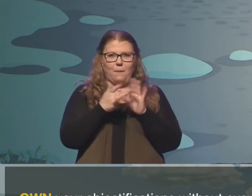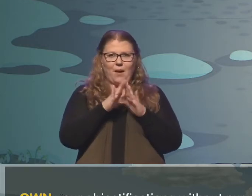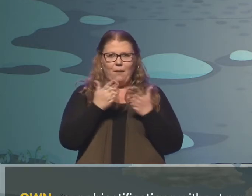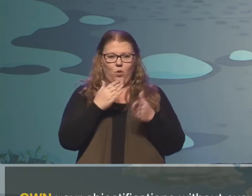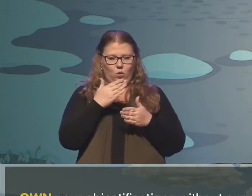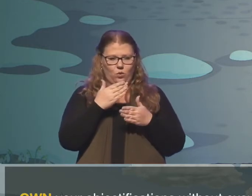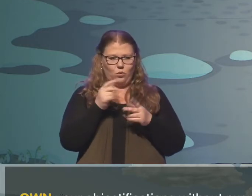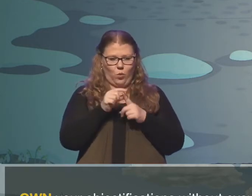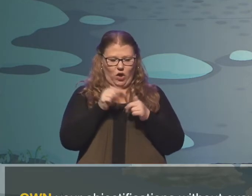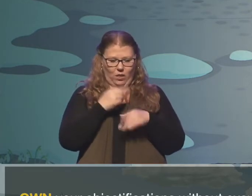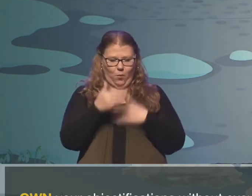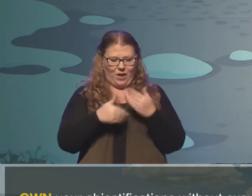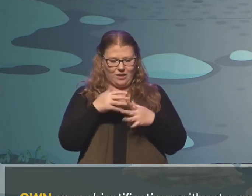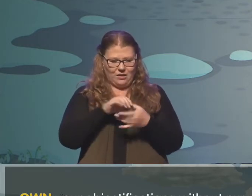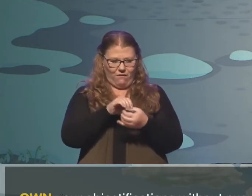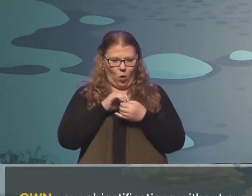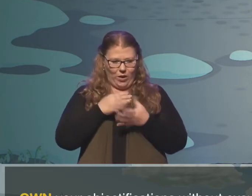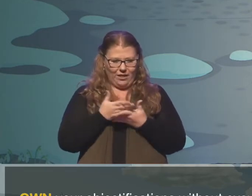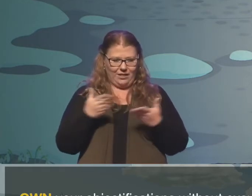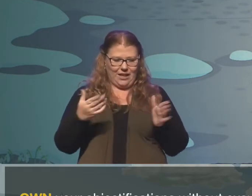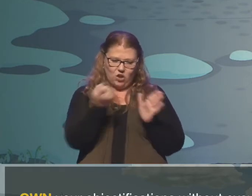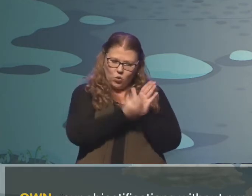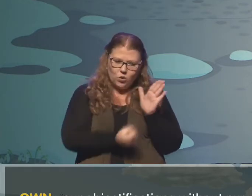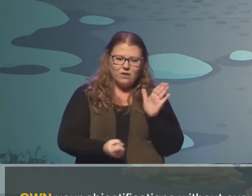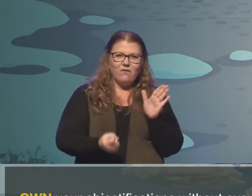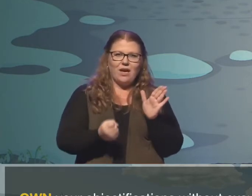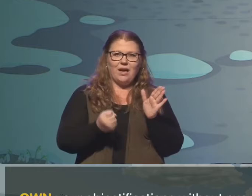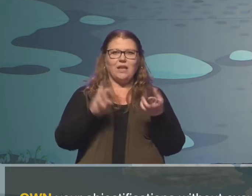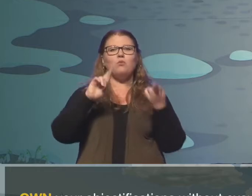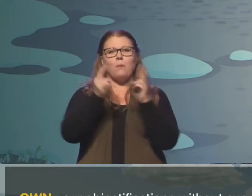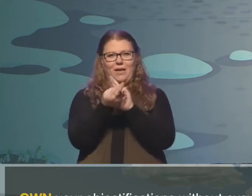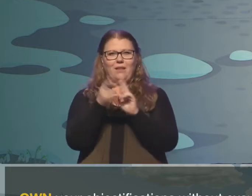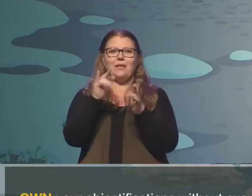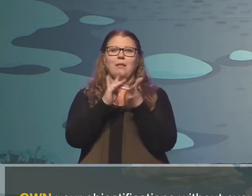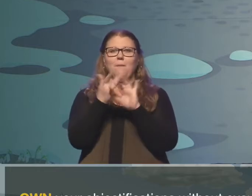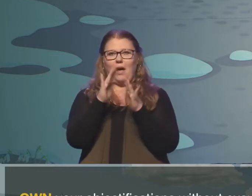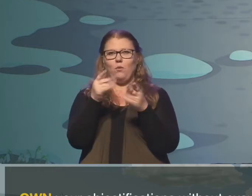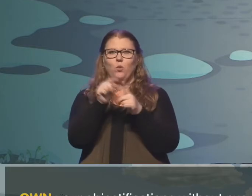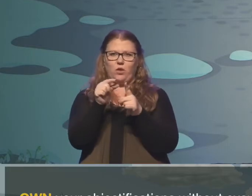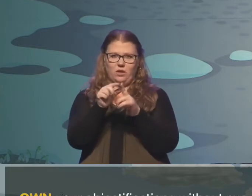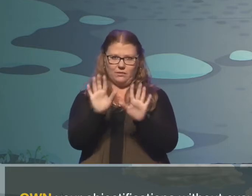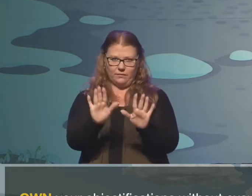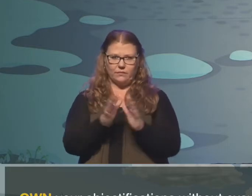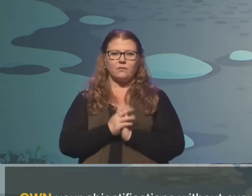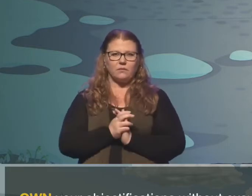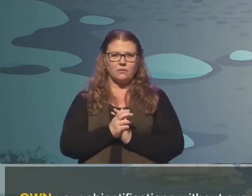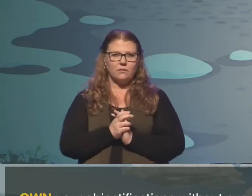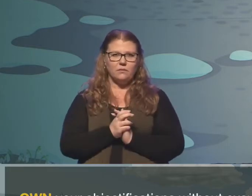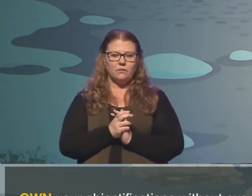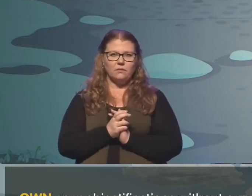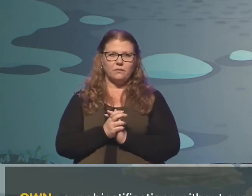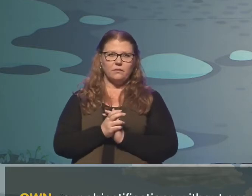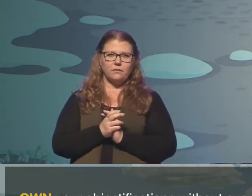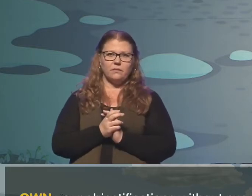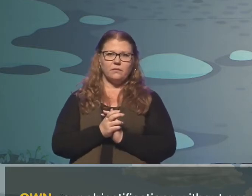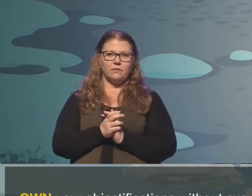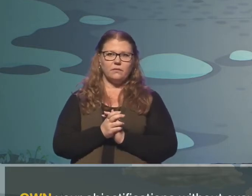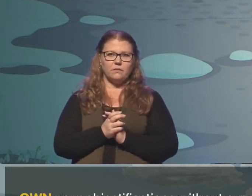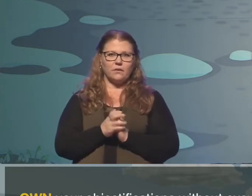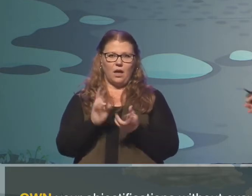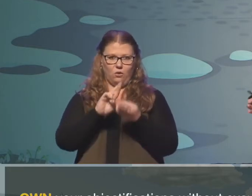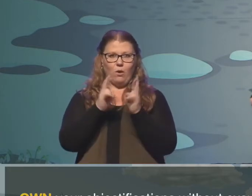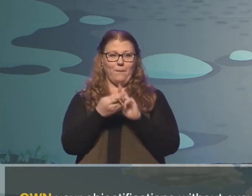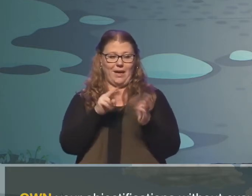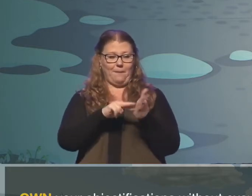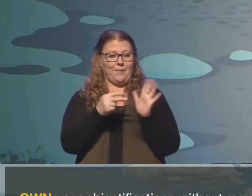process of owning these things, of crucifying, is repentance. That's the Bible word. That's the Bible word. To repent